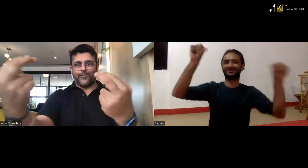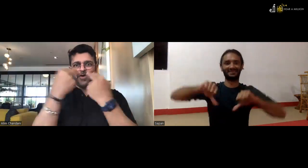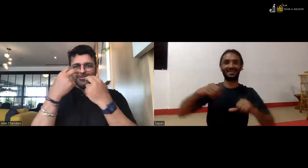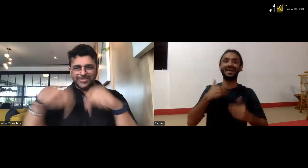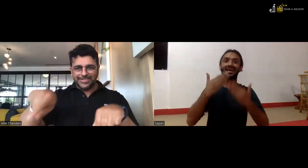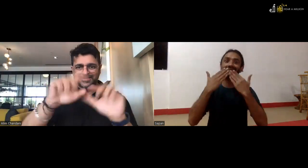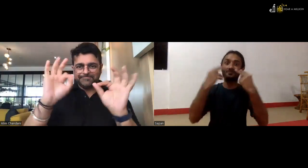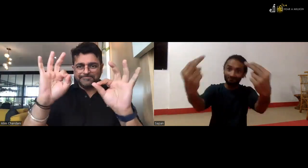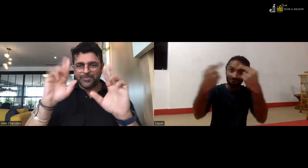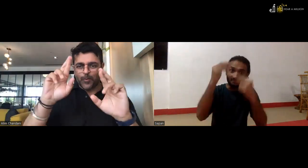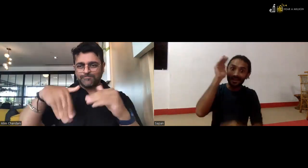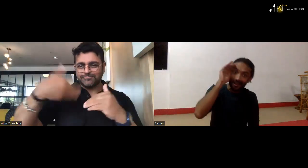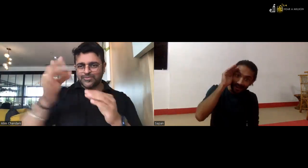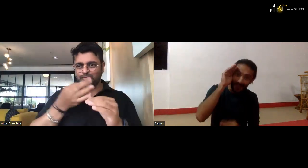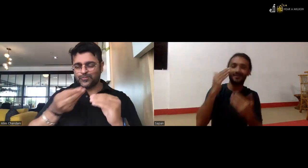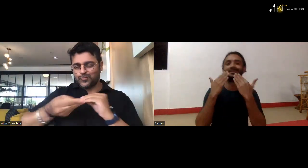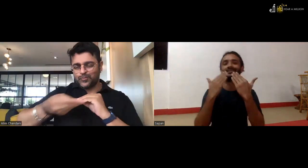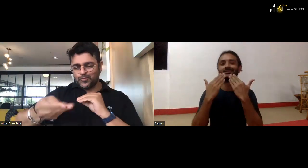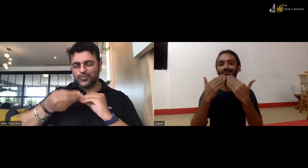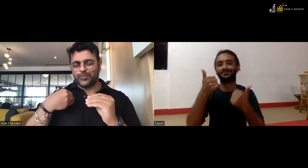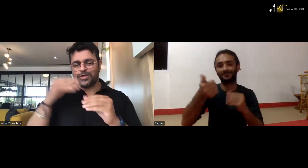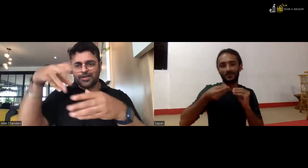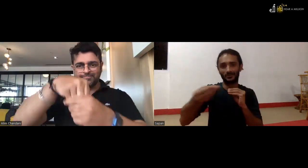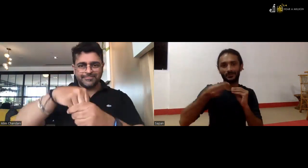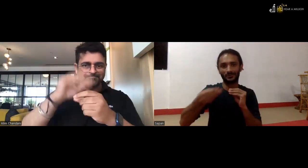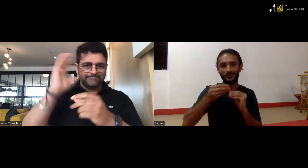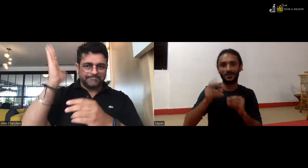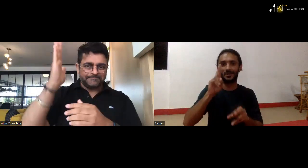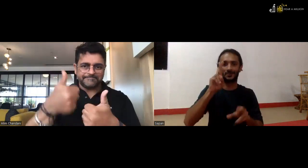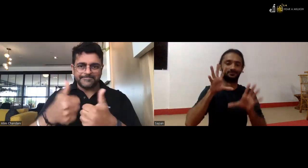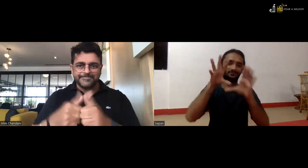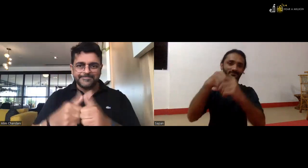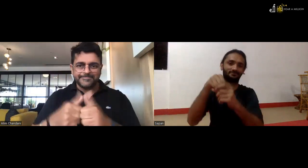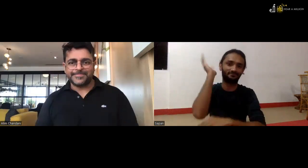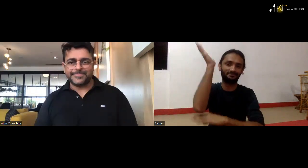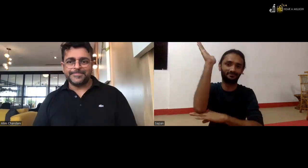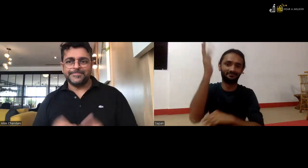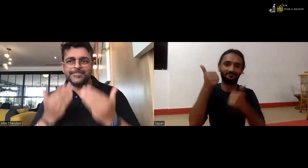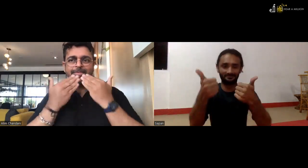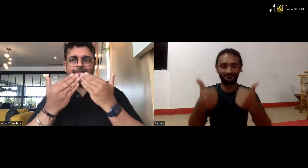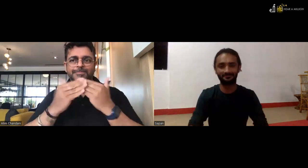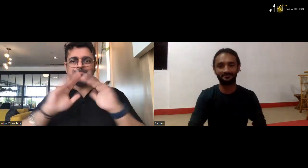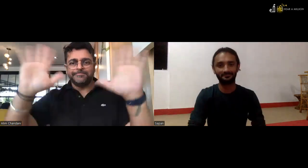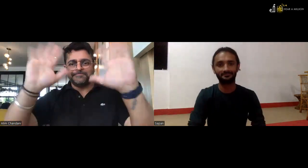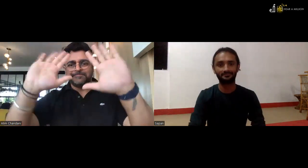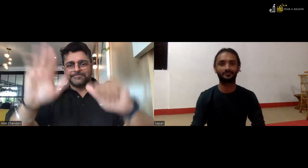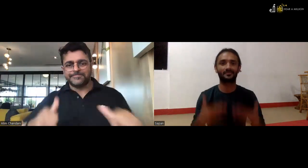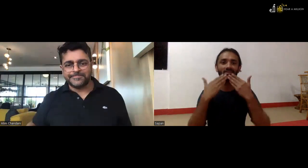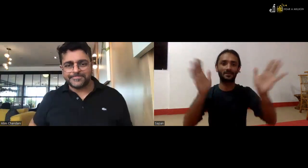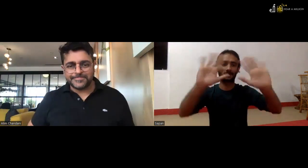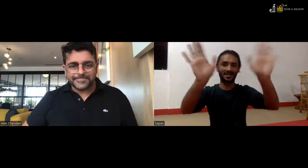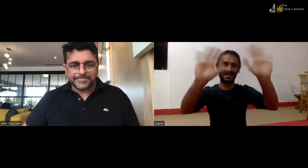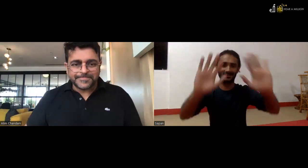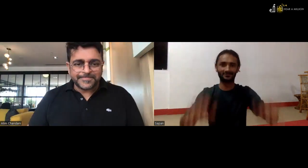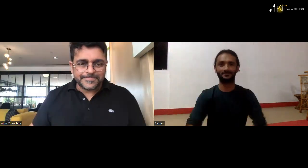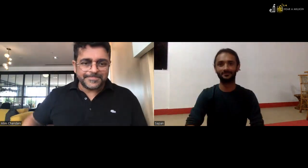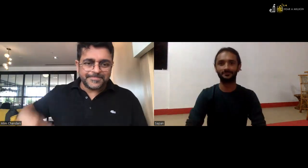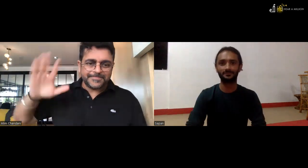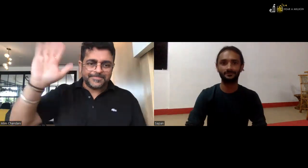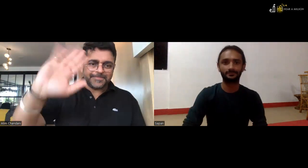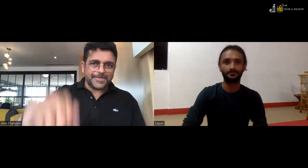her. Sure, sure, definitely. I know there are other people who would like to ask the queries. Thank you so much for your